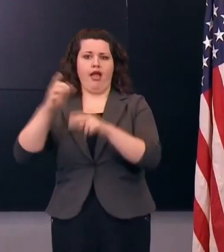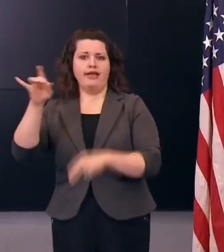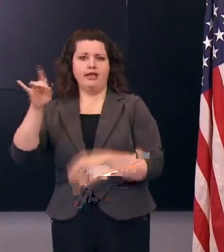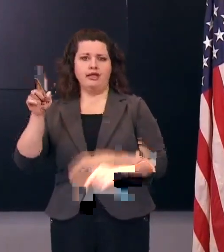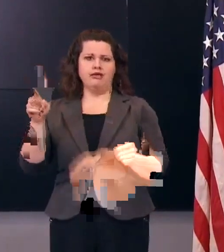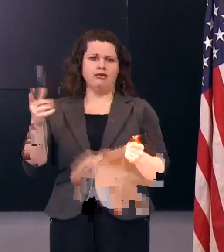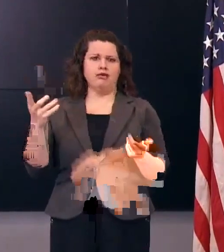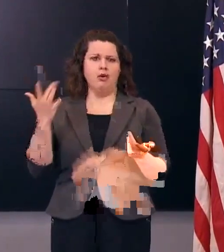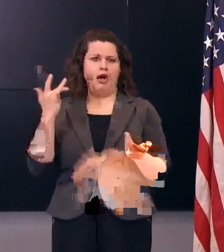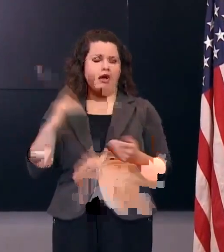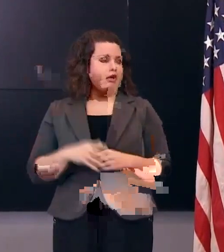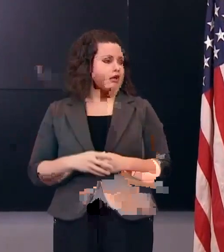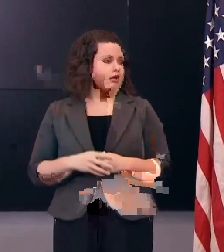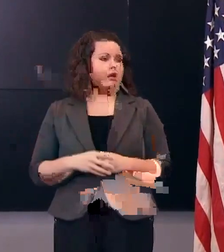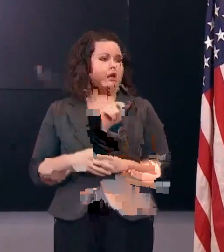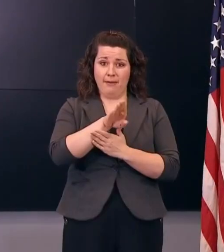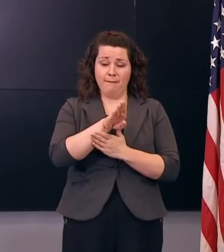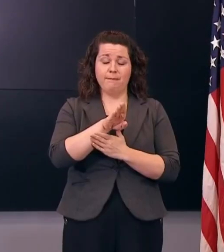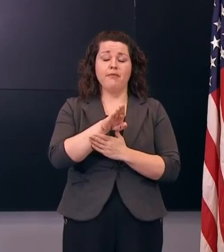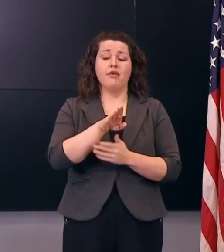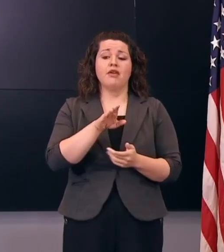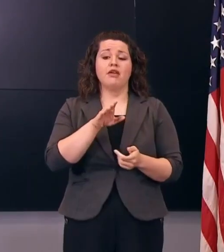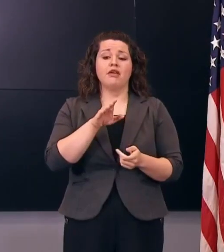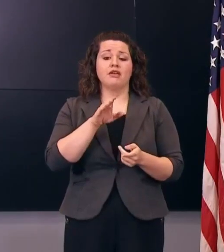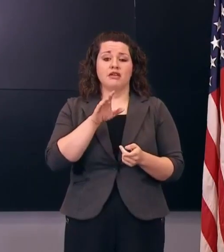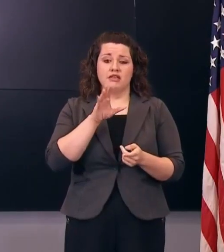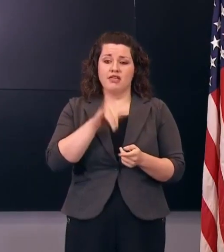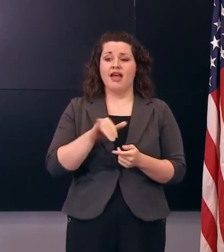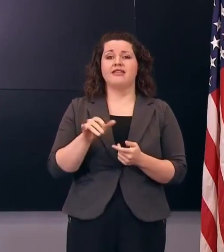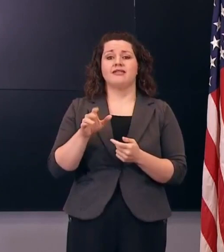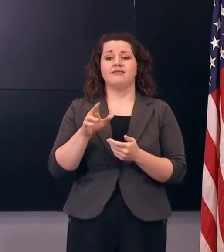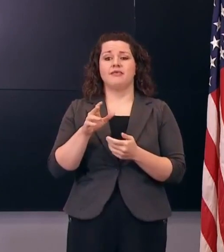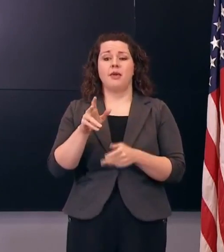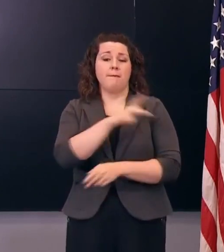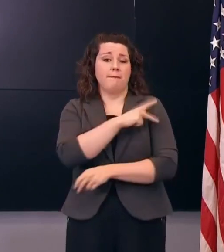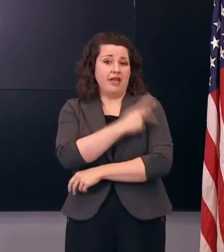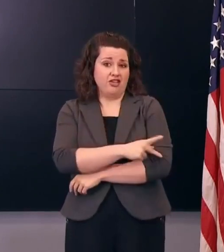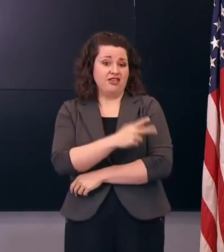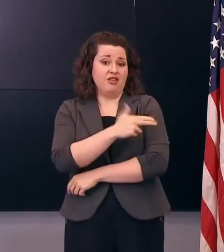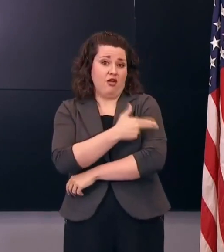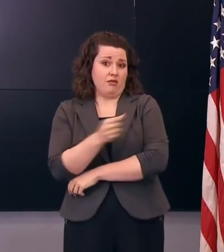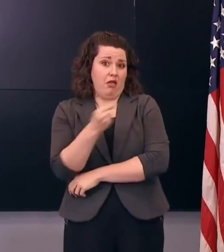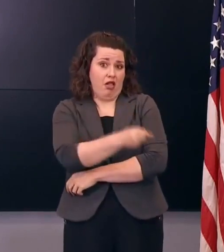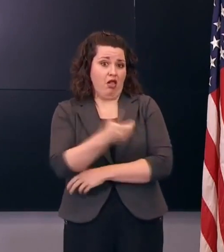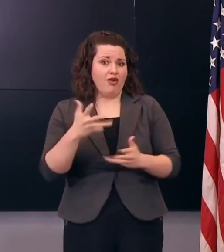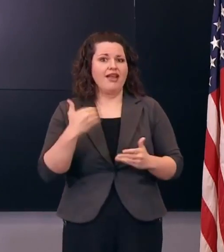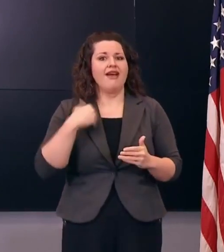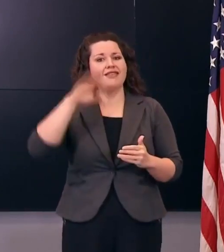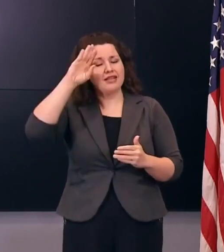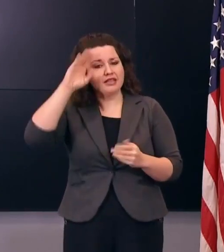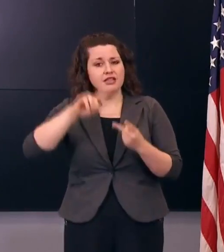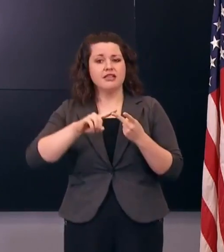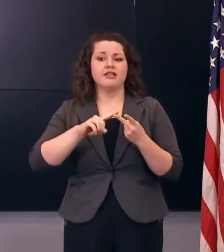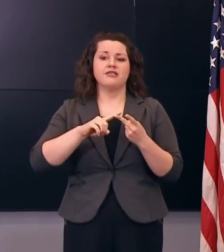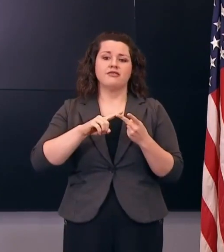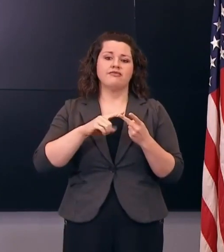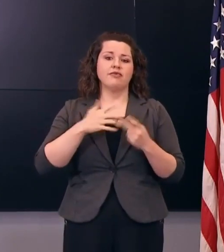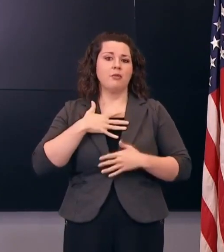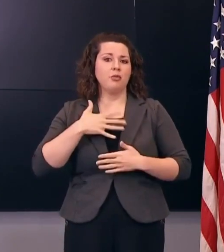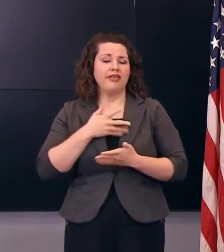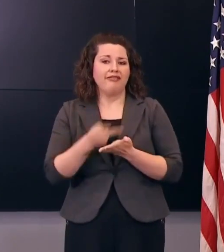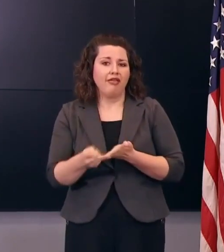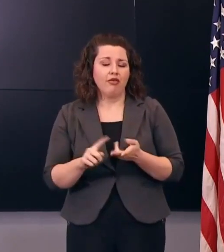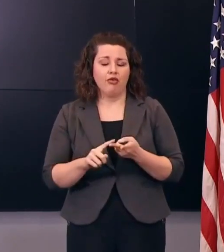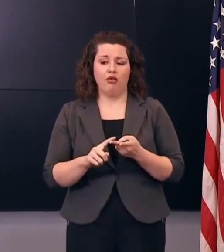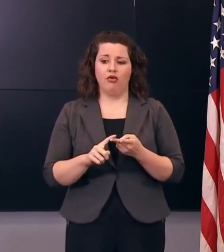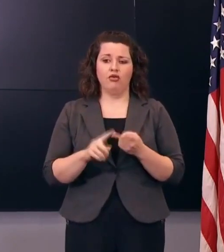like It's still a relatively small hospitalized patients with a fever, respiratory failure, and no